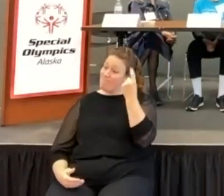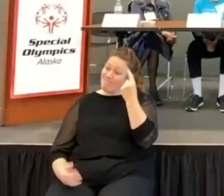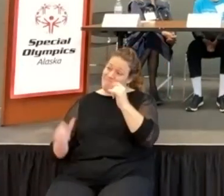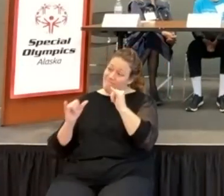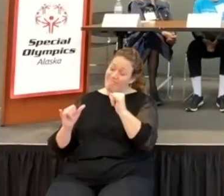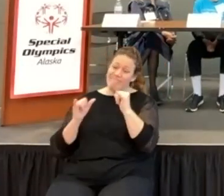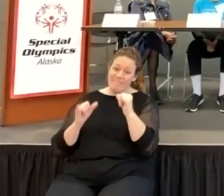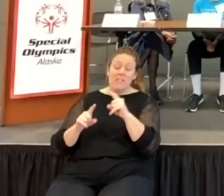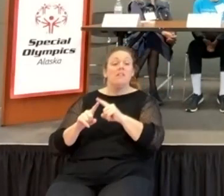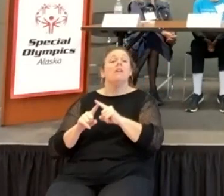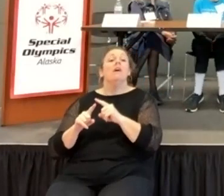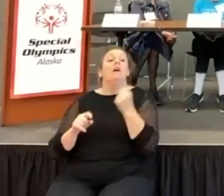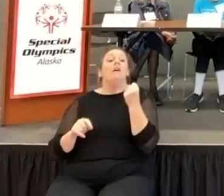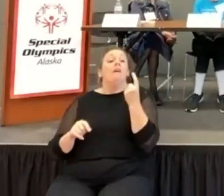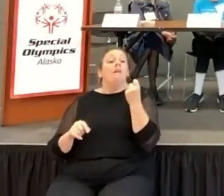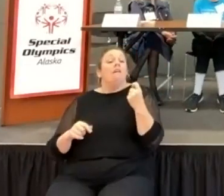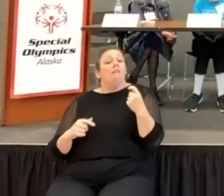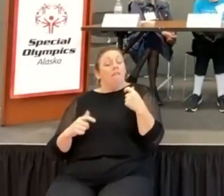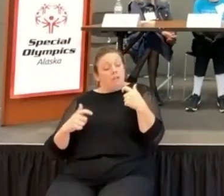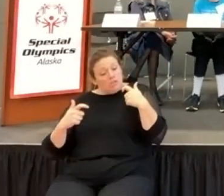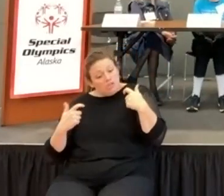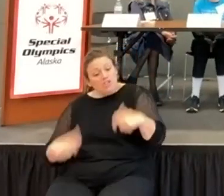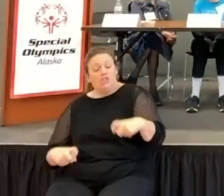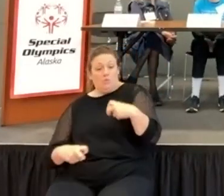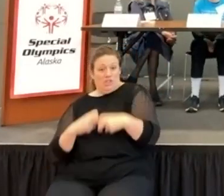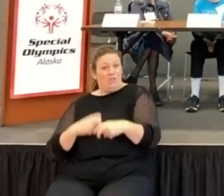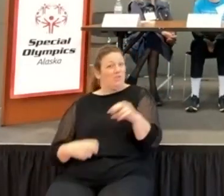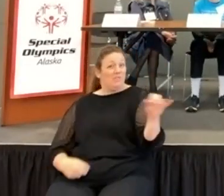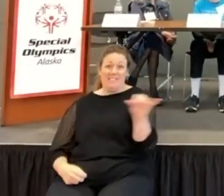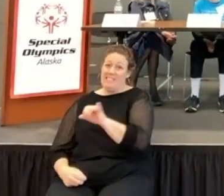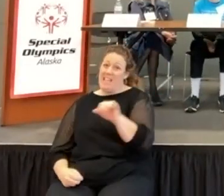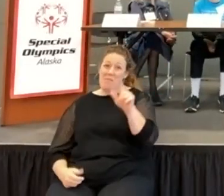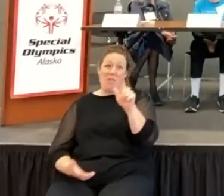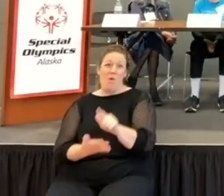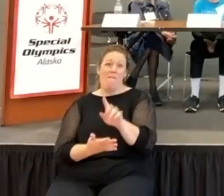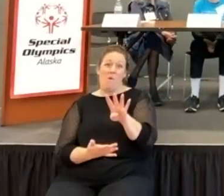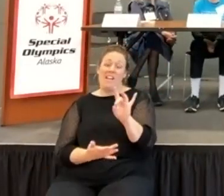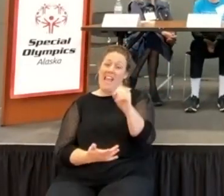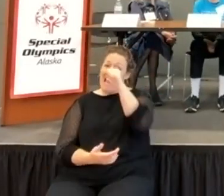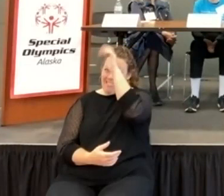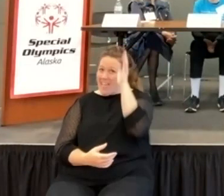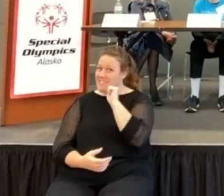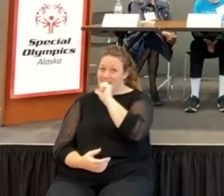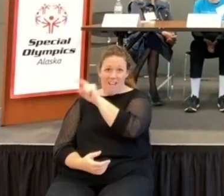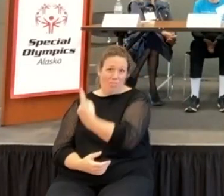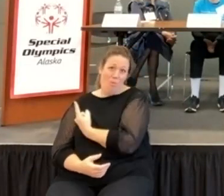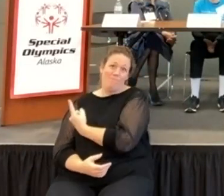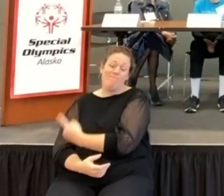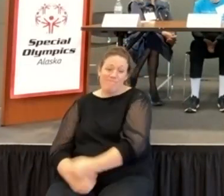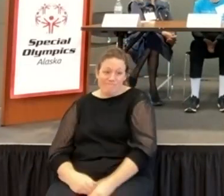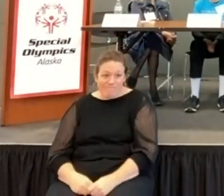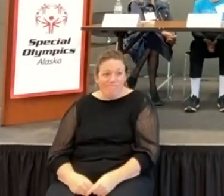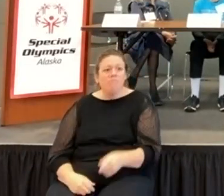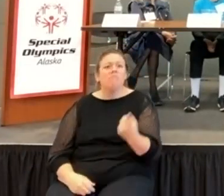also it is a huge issue in the lower 48. I heard the plight of the lady that can only